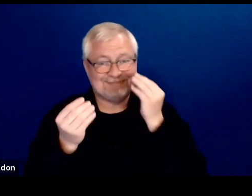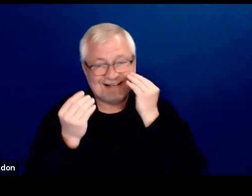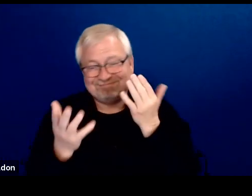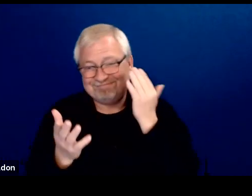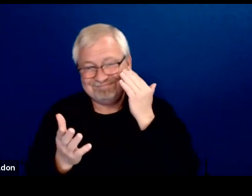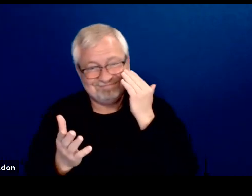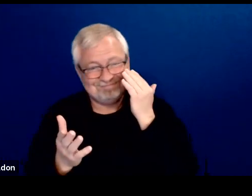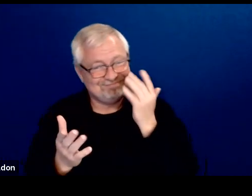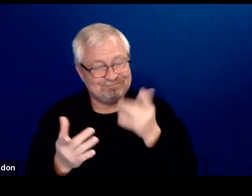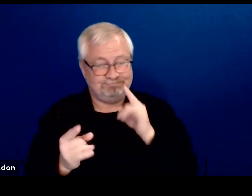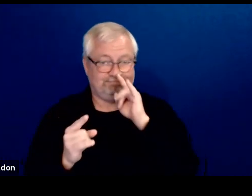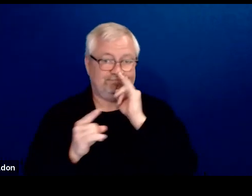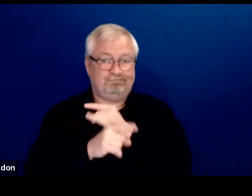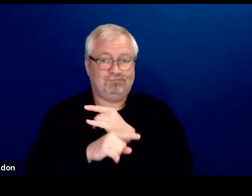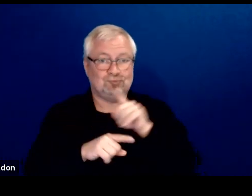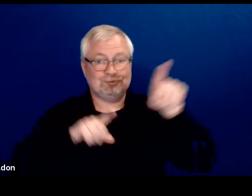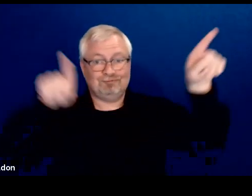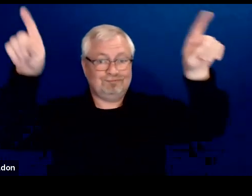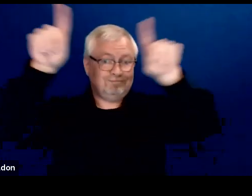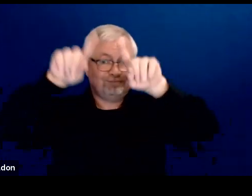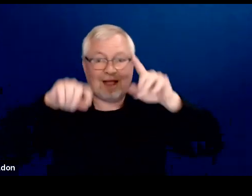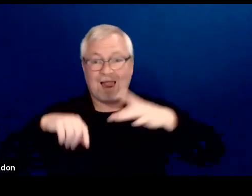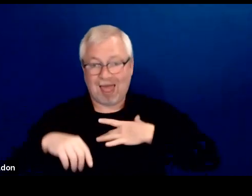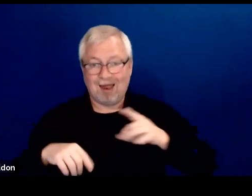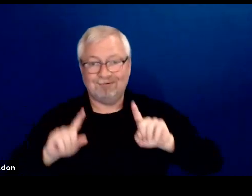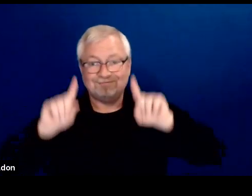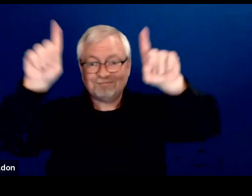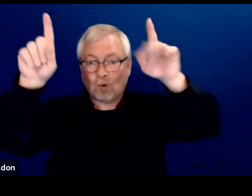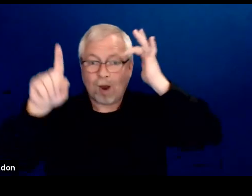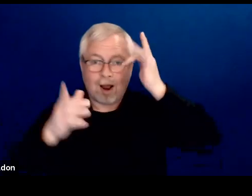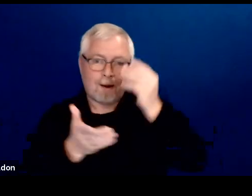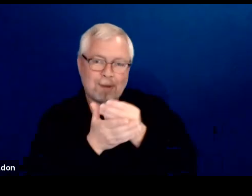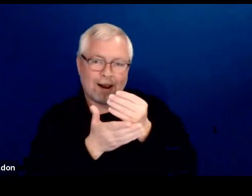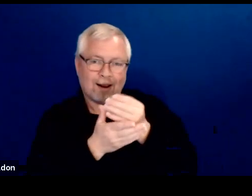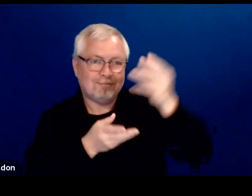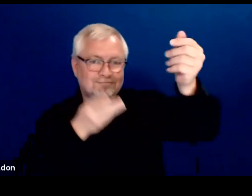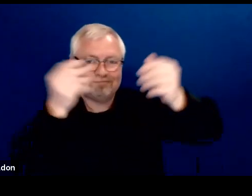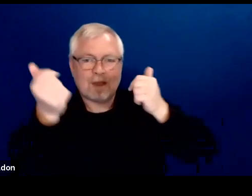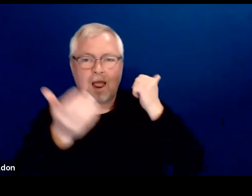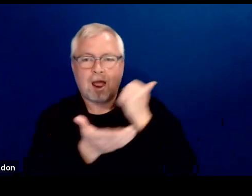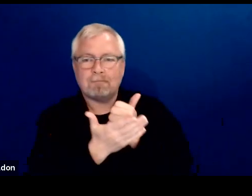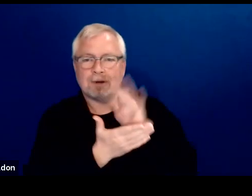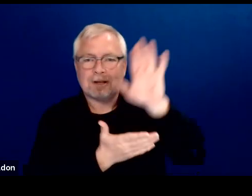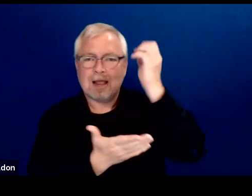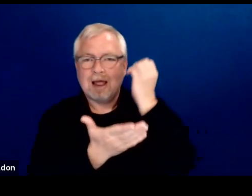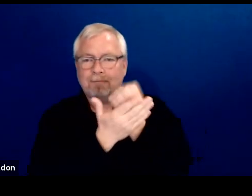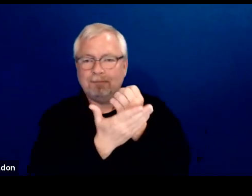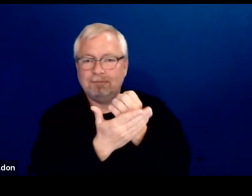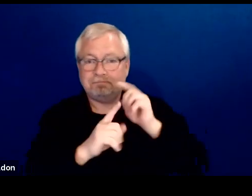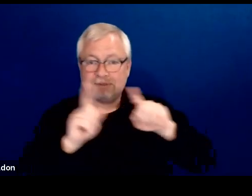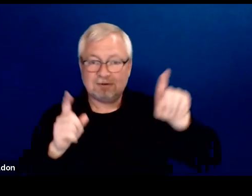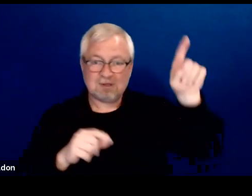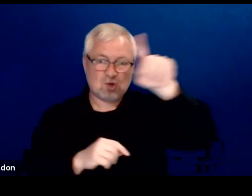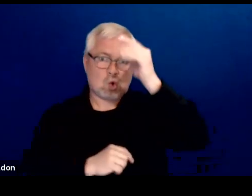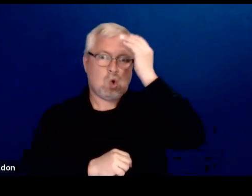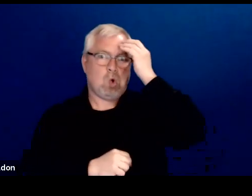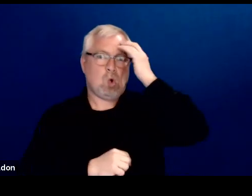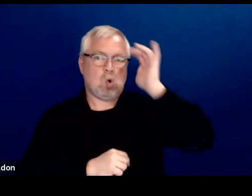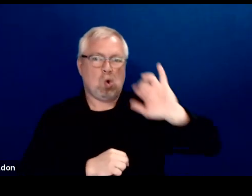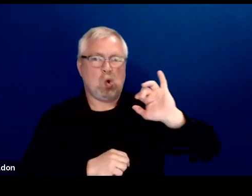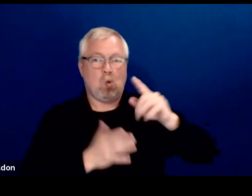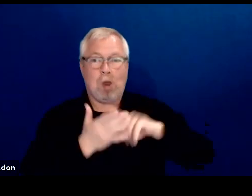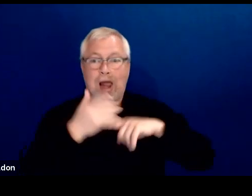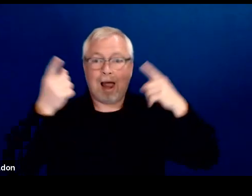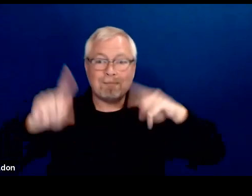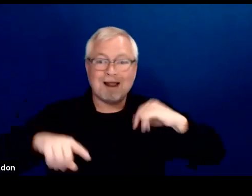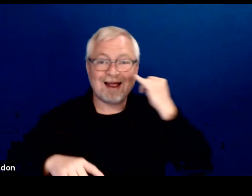up there every other year and spend money up there and building the economy. But now they know well enough what happens, that 2